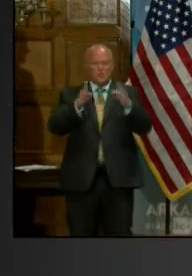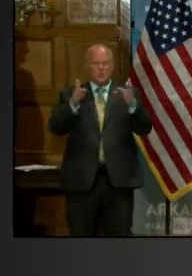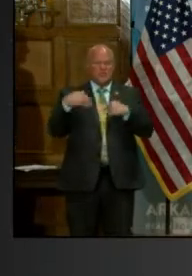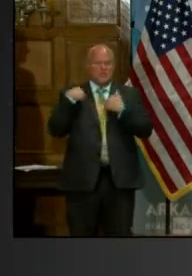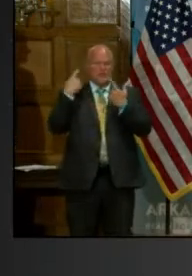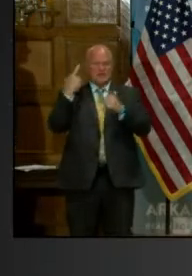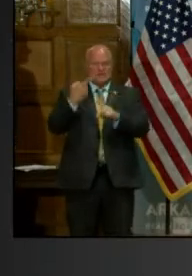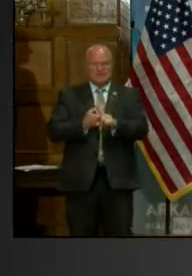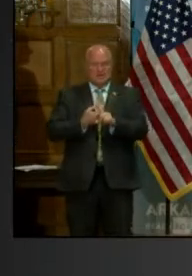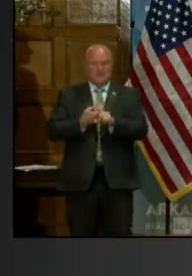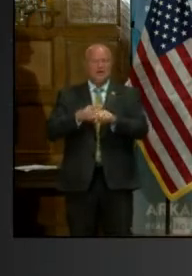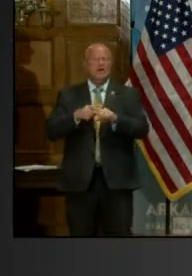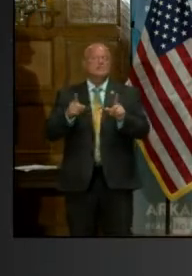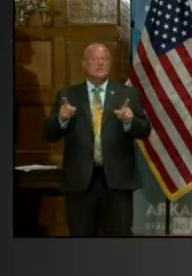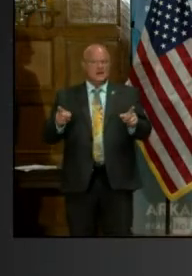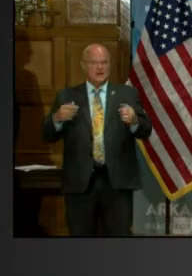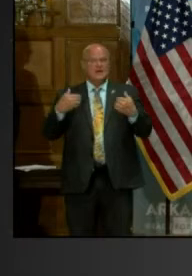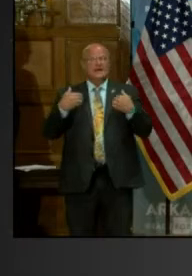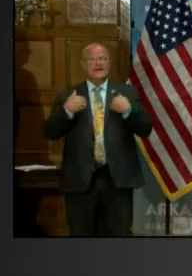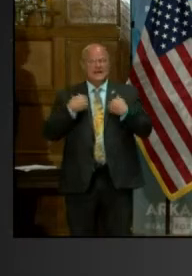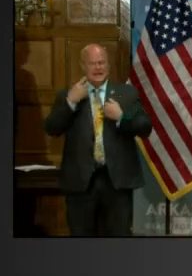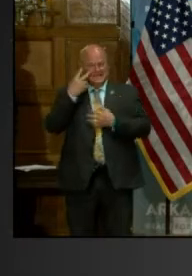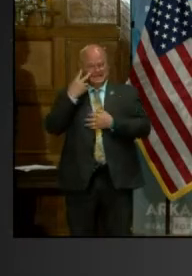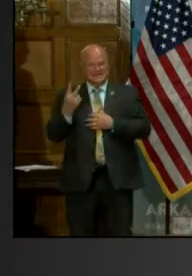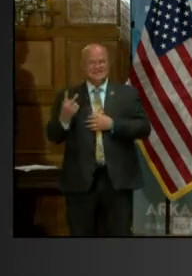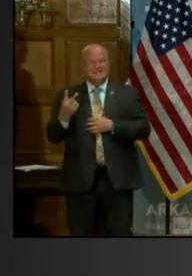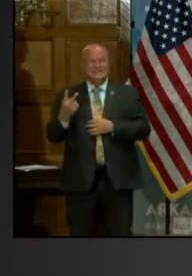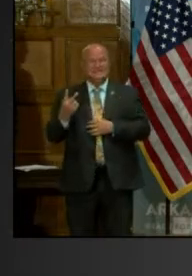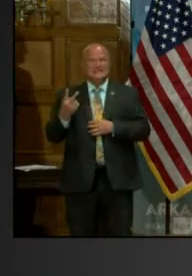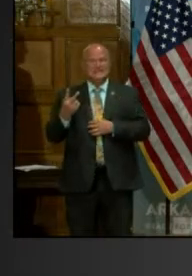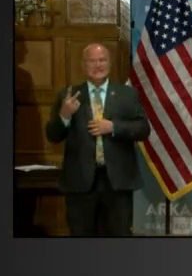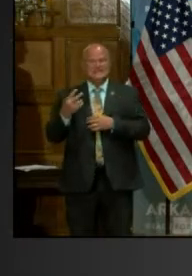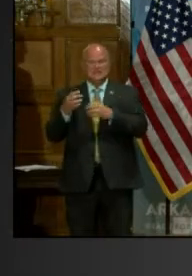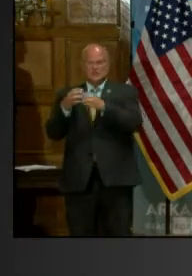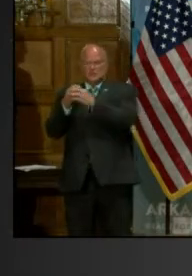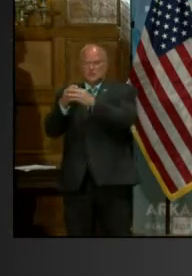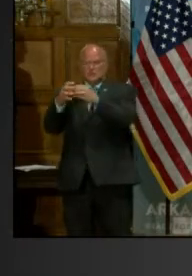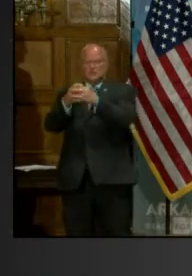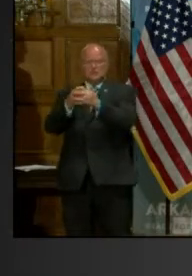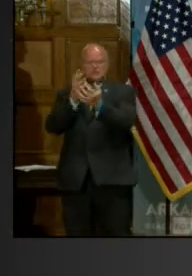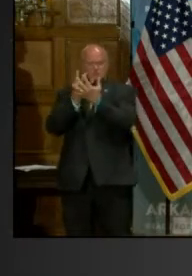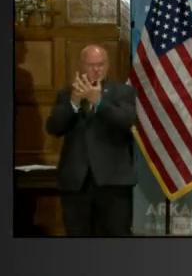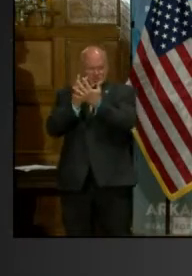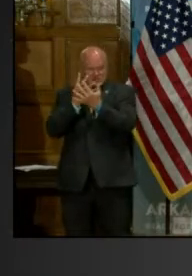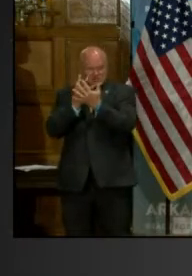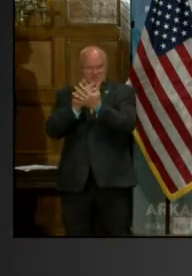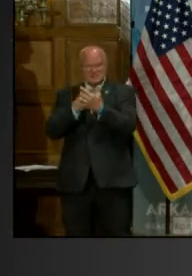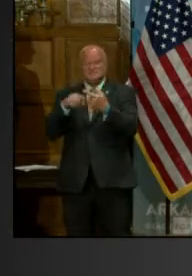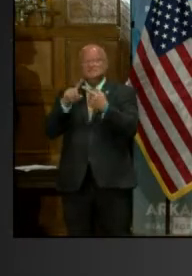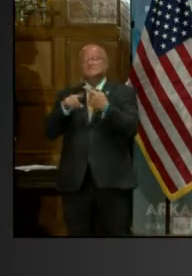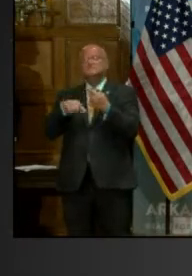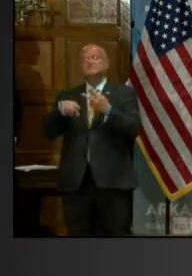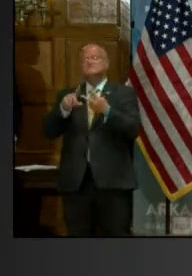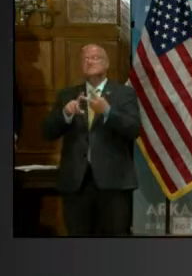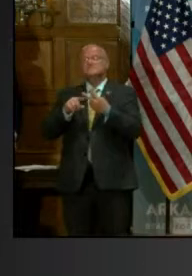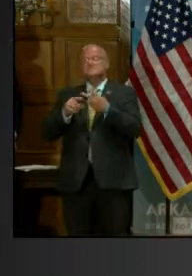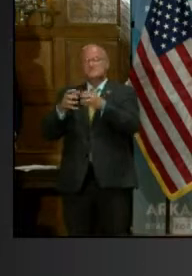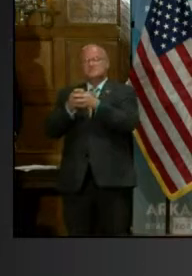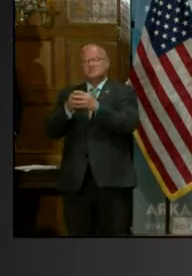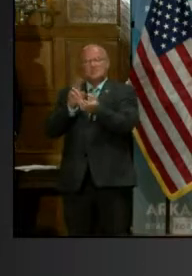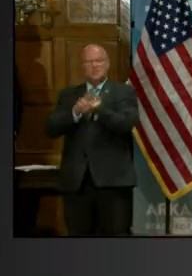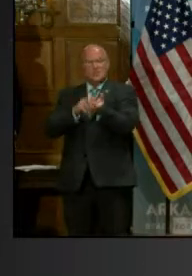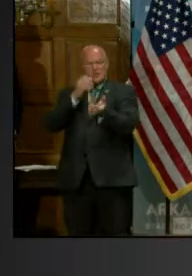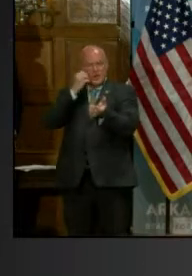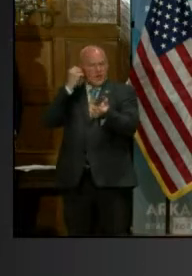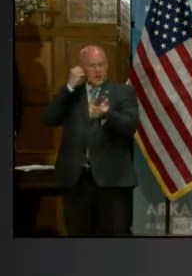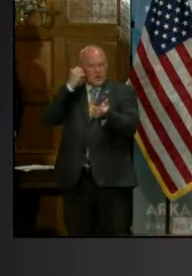the last month, but we have seen clusters in correctional facilities. We've seen clusters in